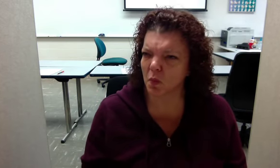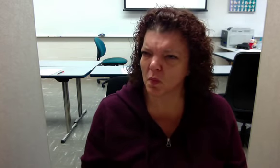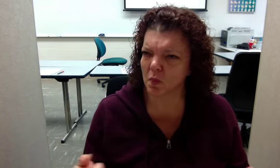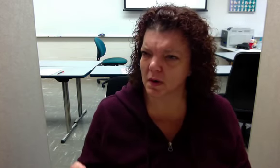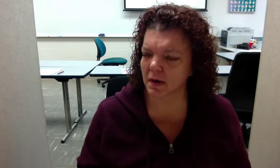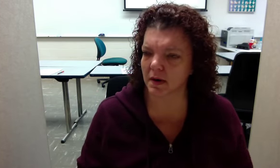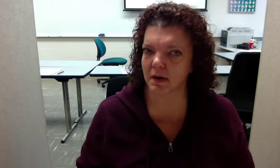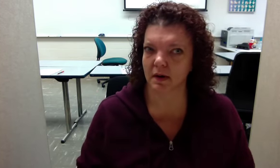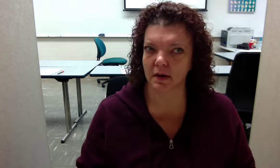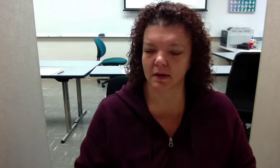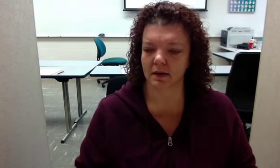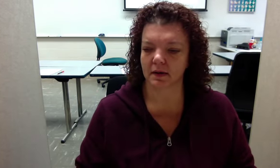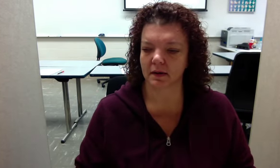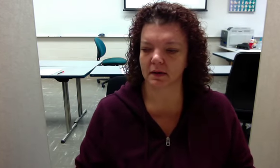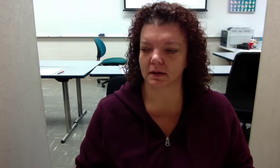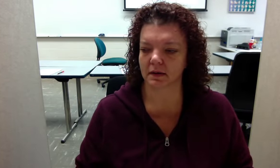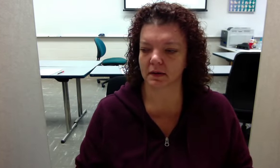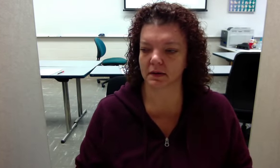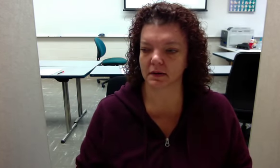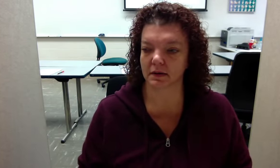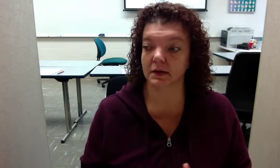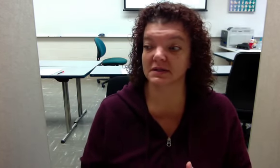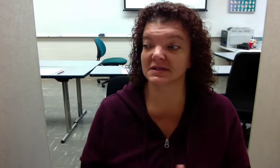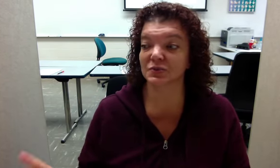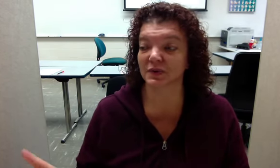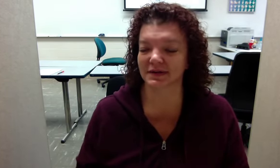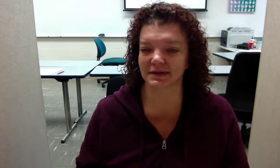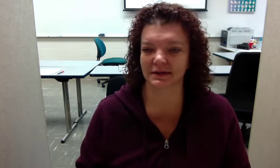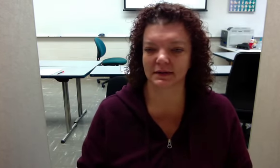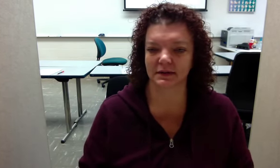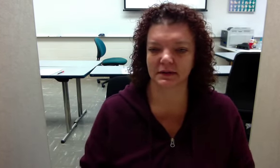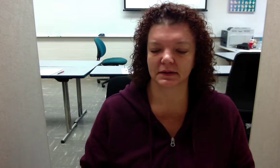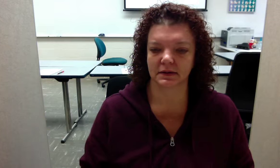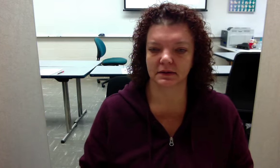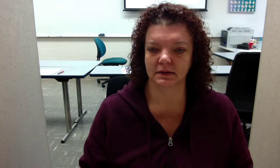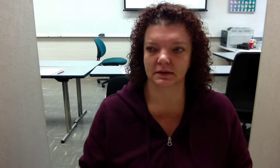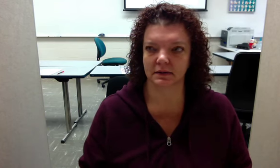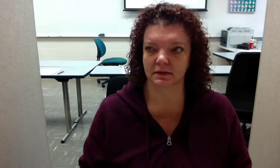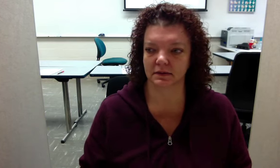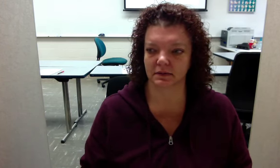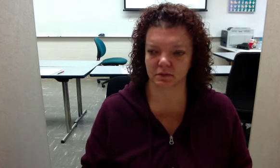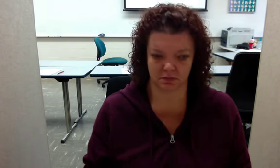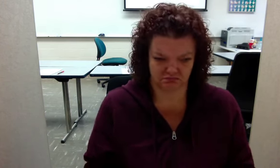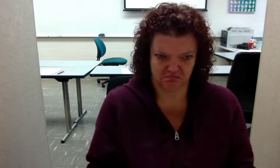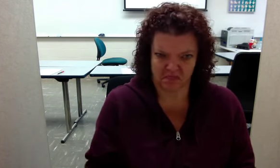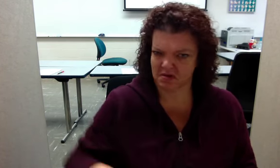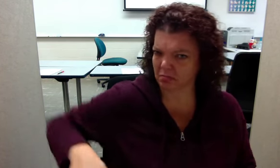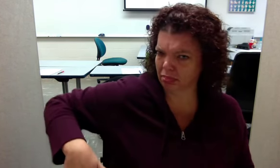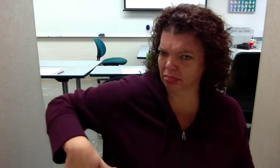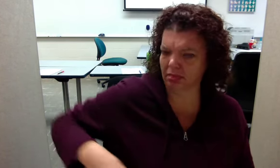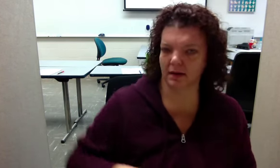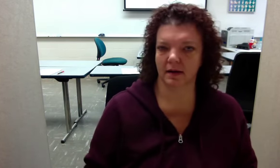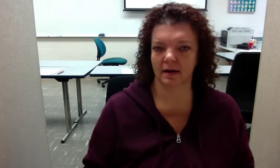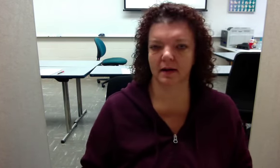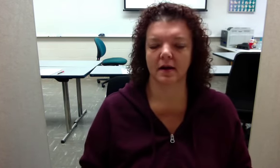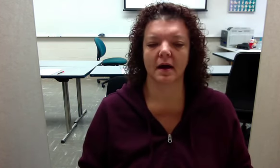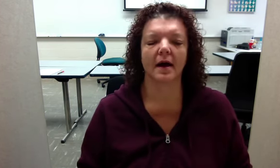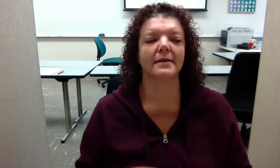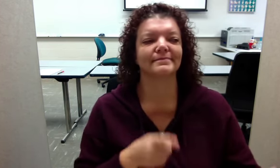Let's just wait. I'll run it off. What's not there yet, Brett? The cannon. So here's where Henry Knox